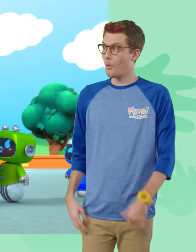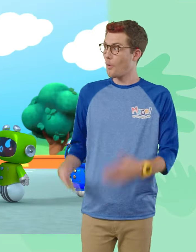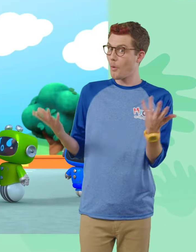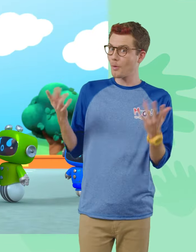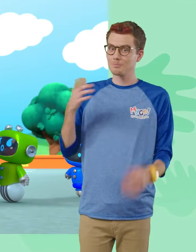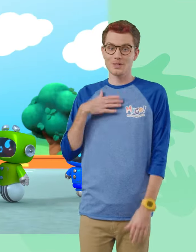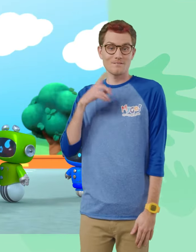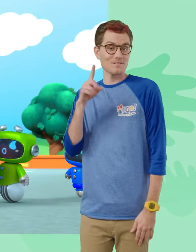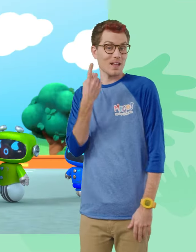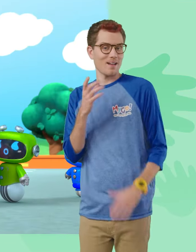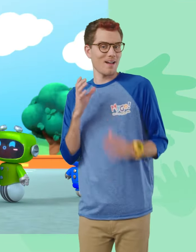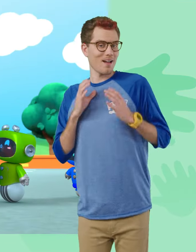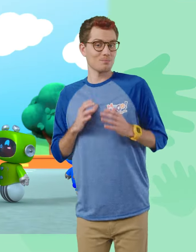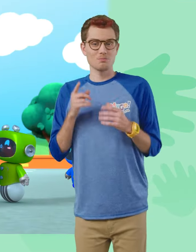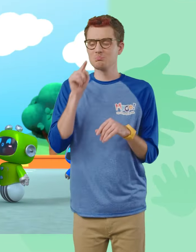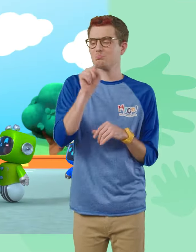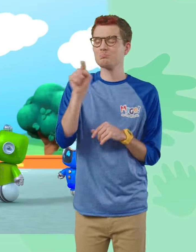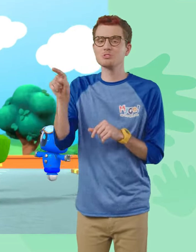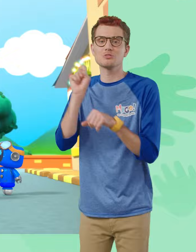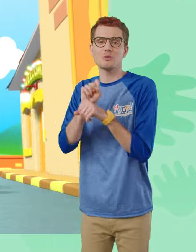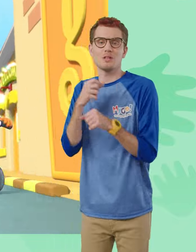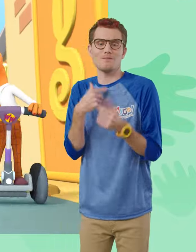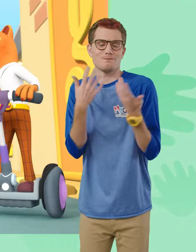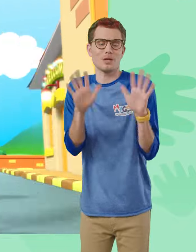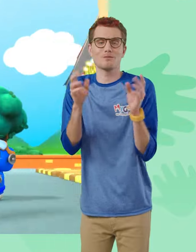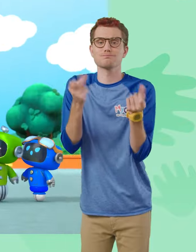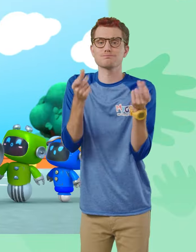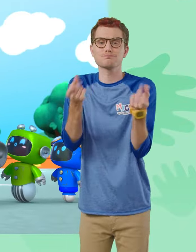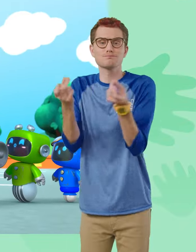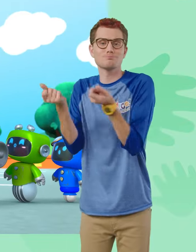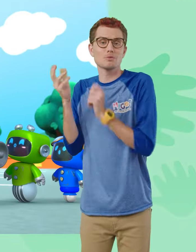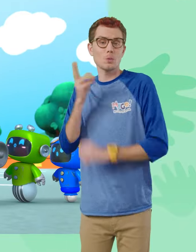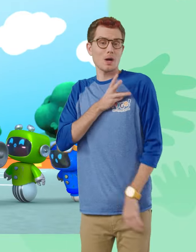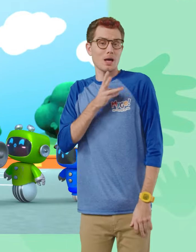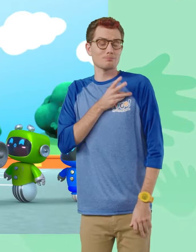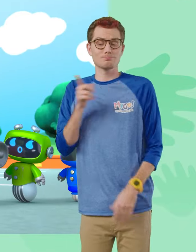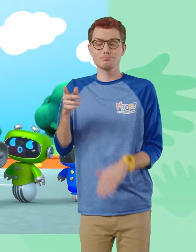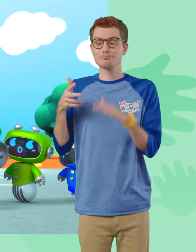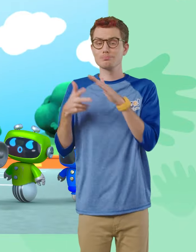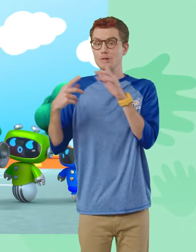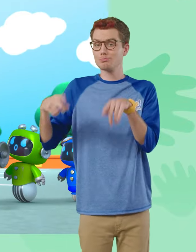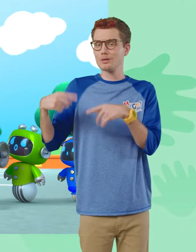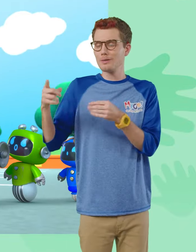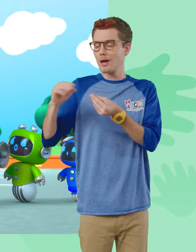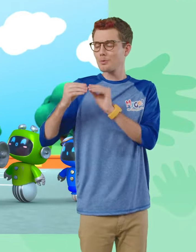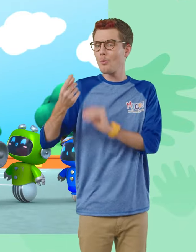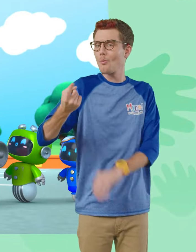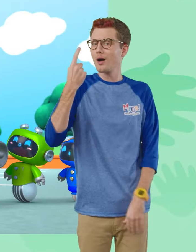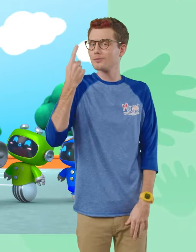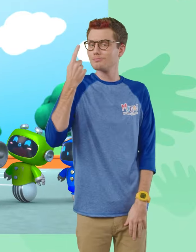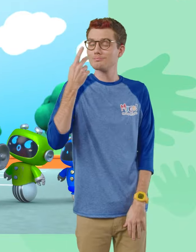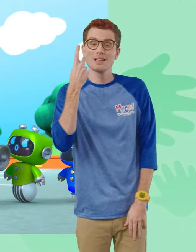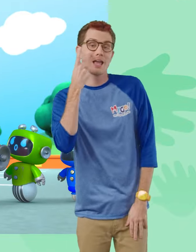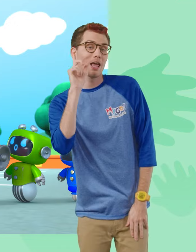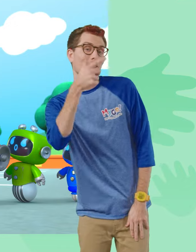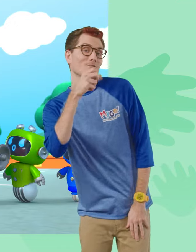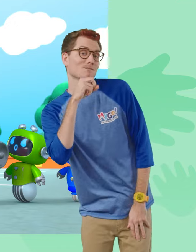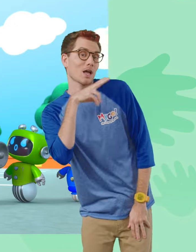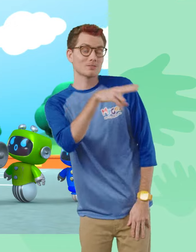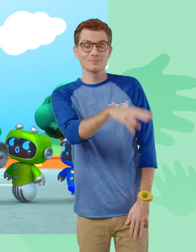Oh, here's my first customer. Every job is quickly done, so Weasel's Wheels is number one. See you, Frog.